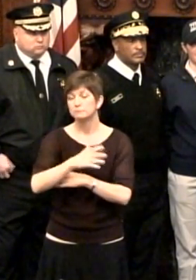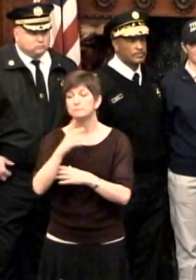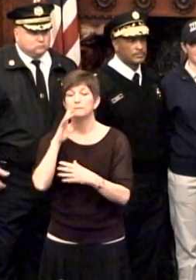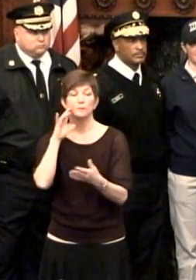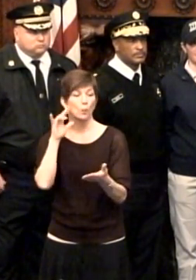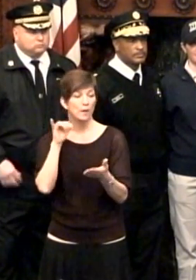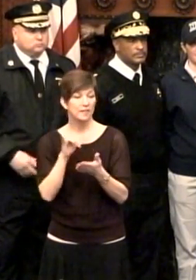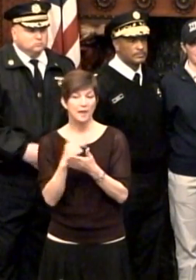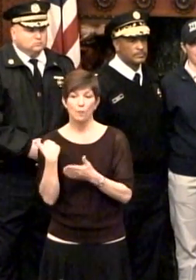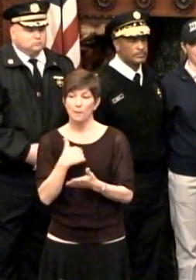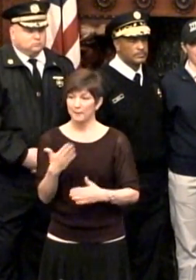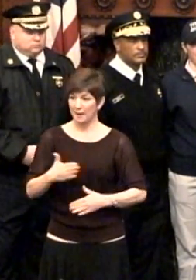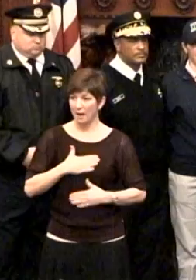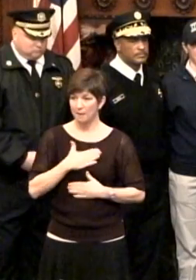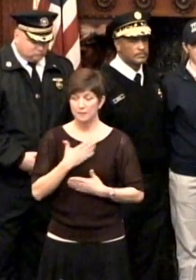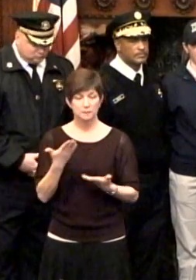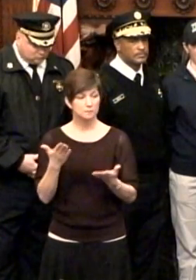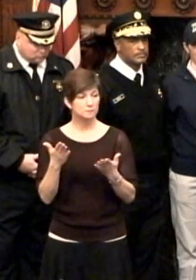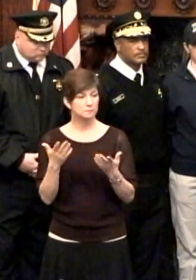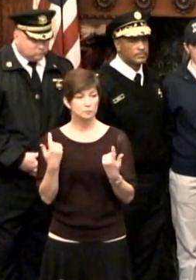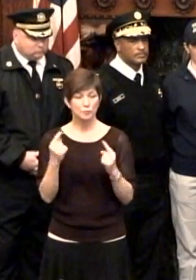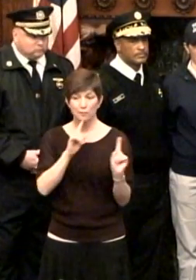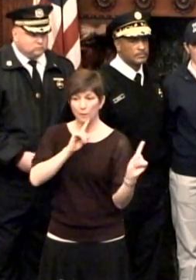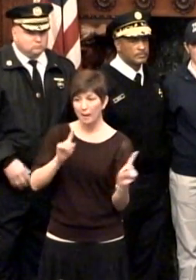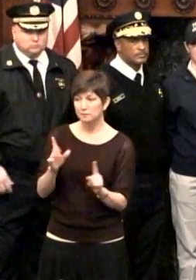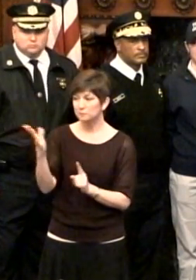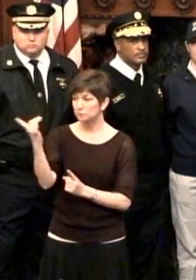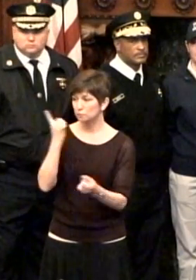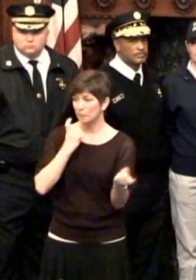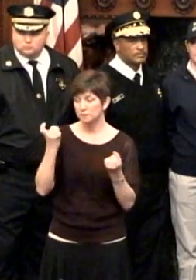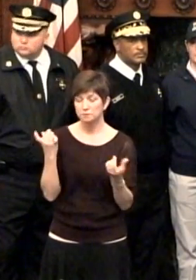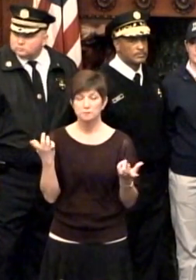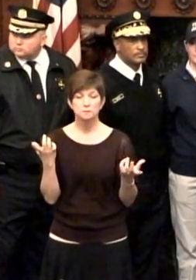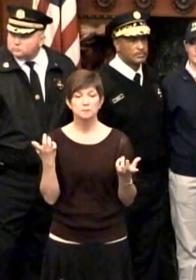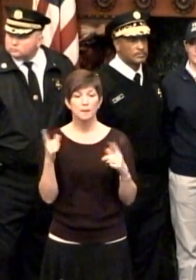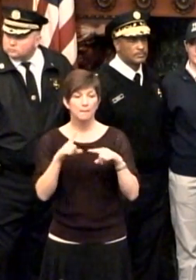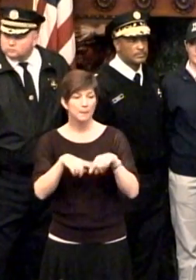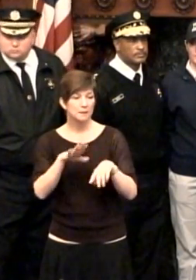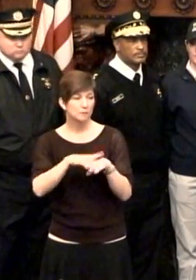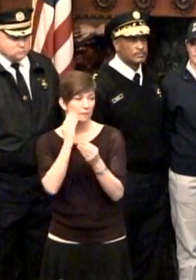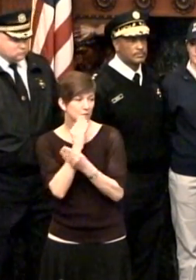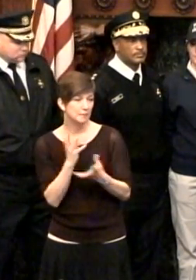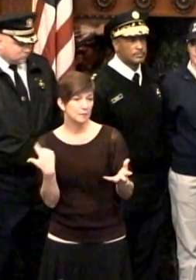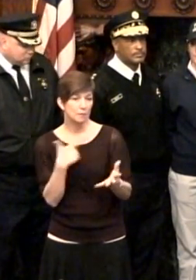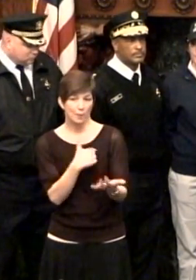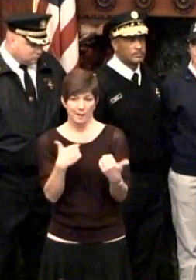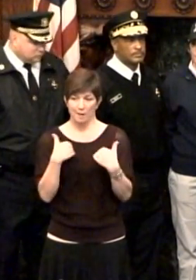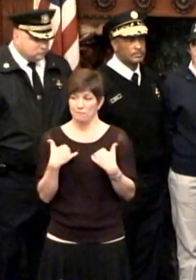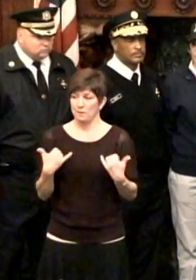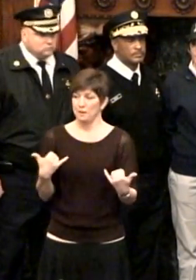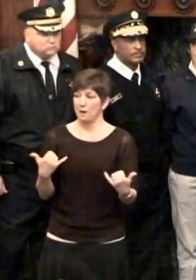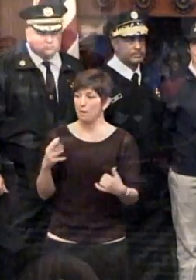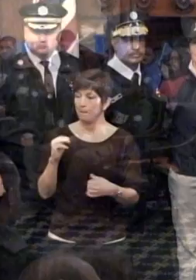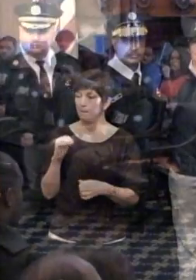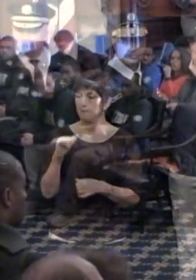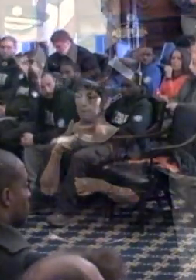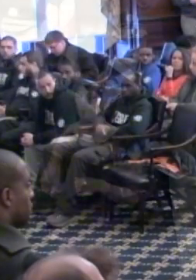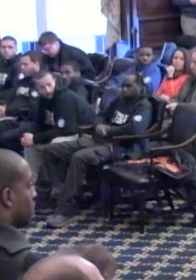that, we'd be glad to answer or try to answer any questions that you might have based on information that we have at the moment. Mike?